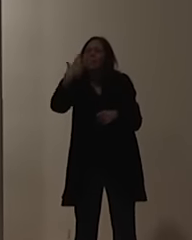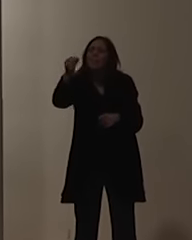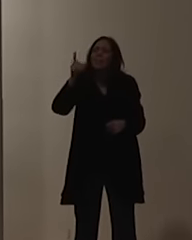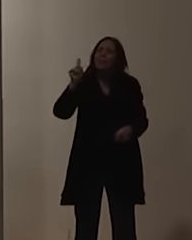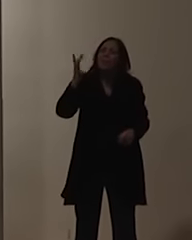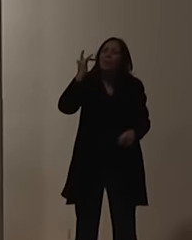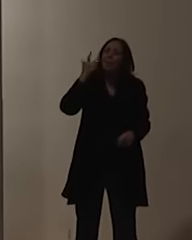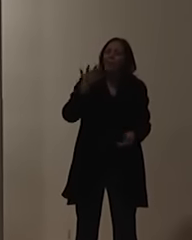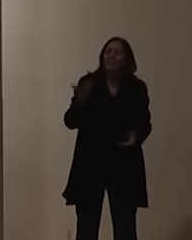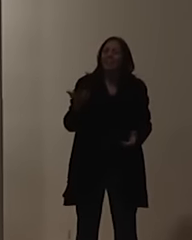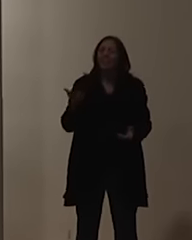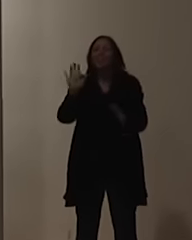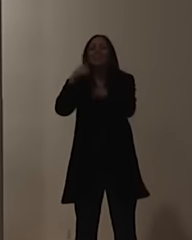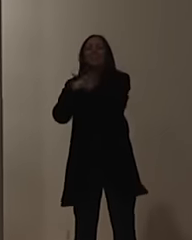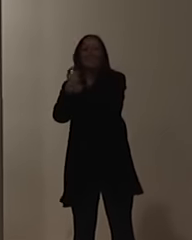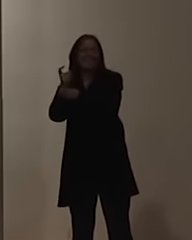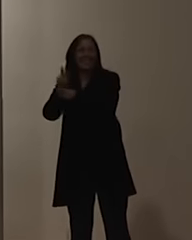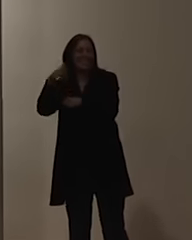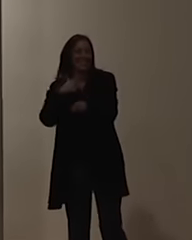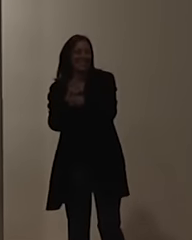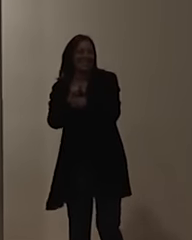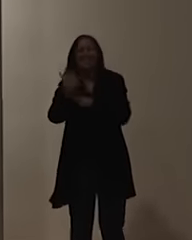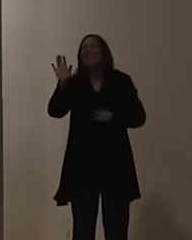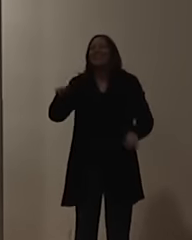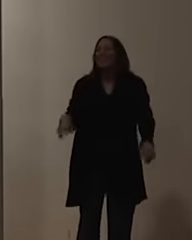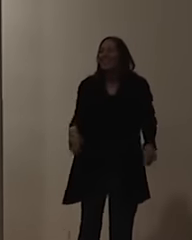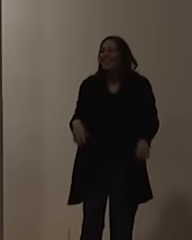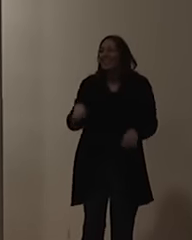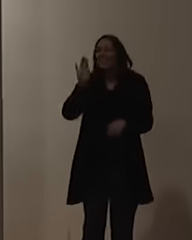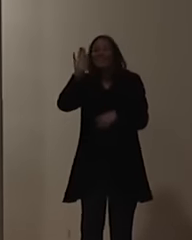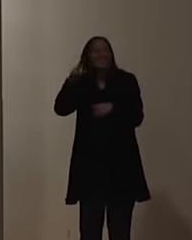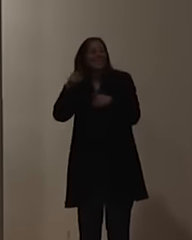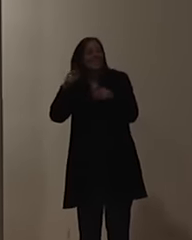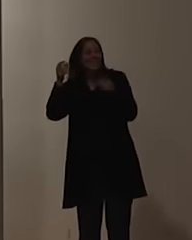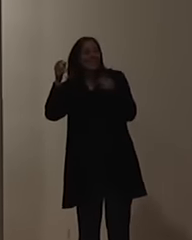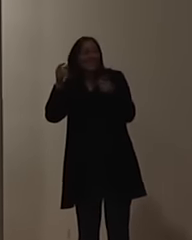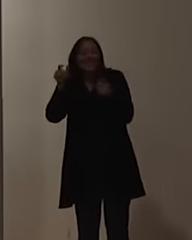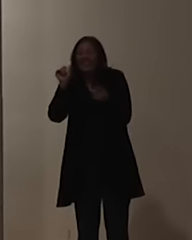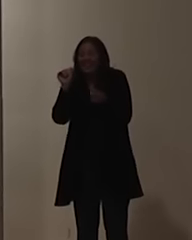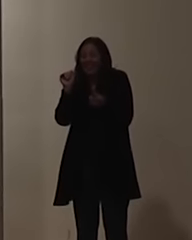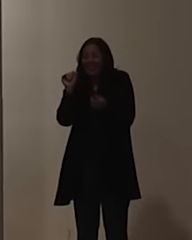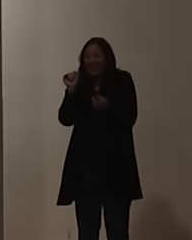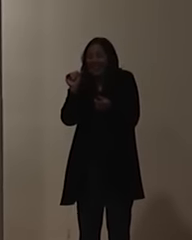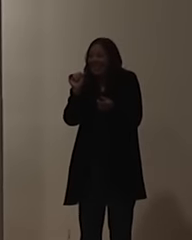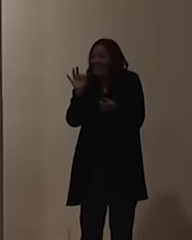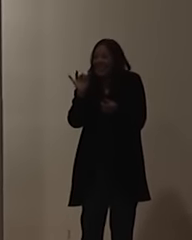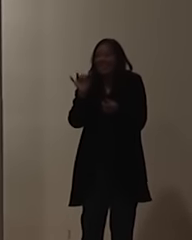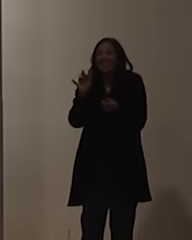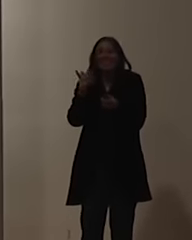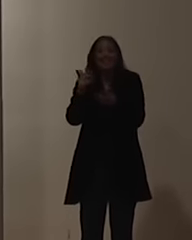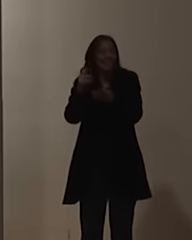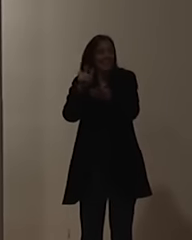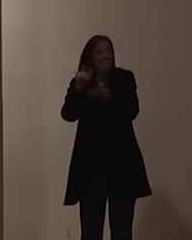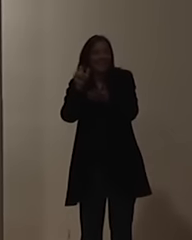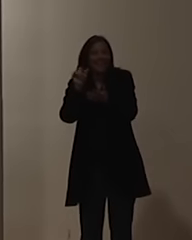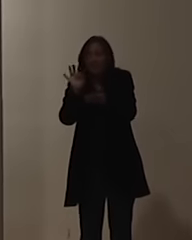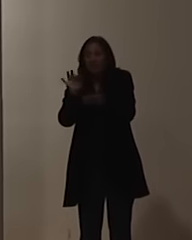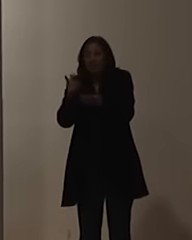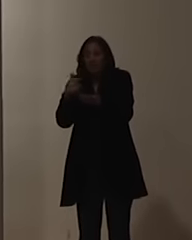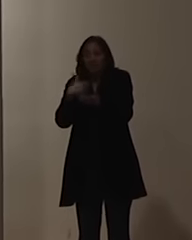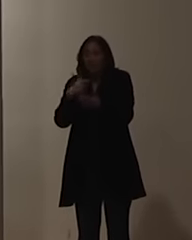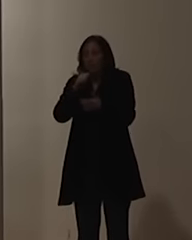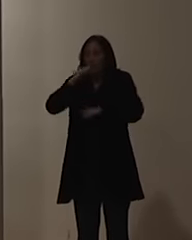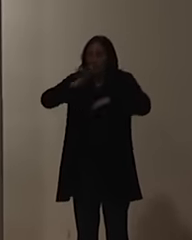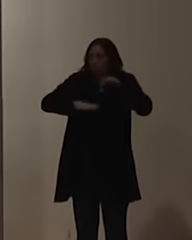I'm just kidding. So now there's all these billions pledged for Ebola, right? And we can do better this